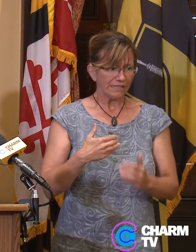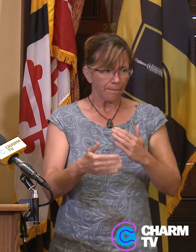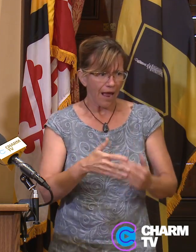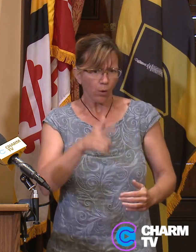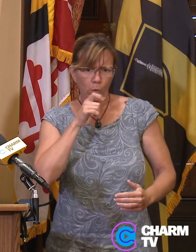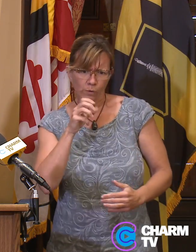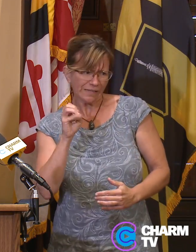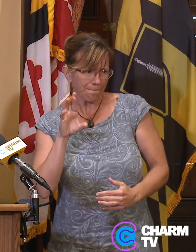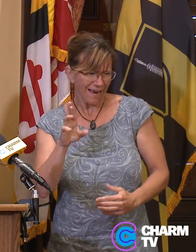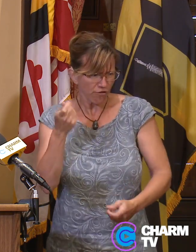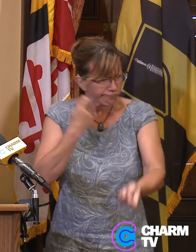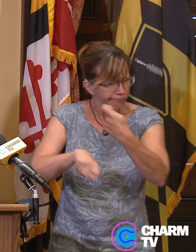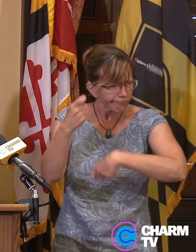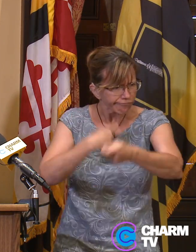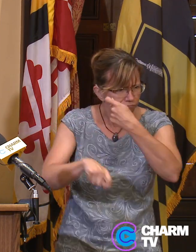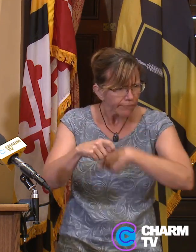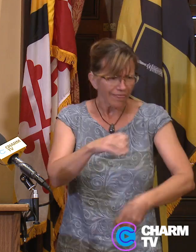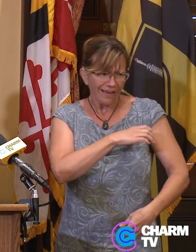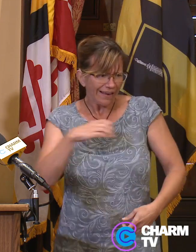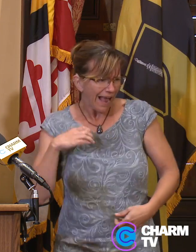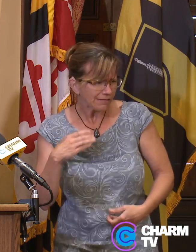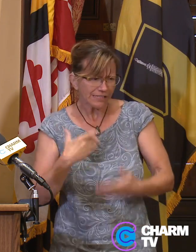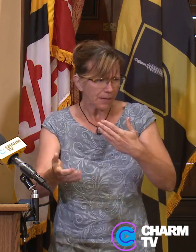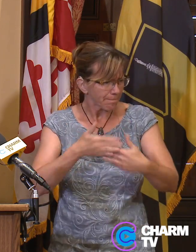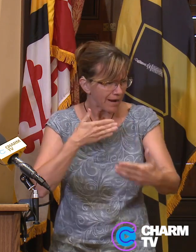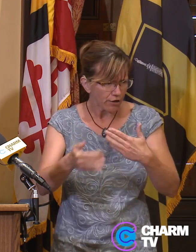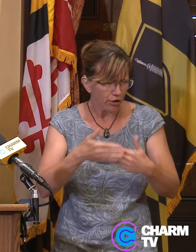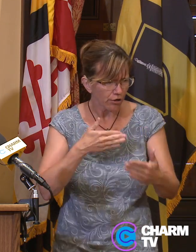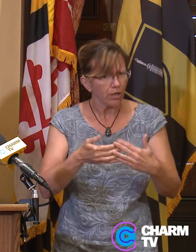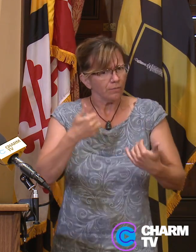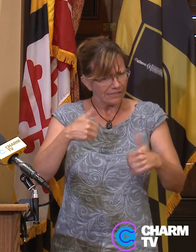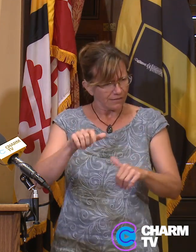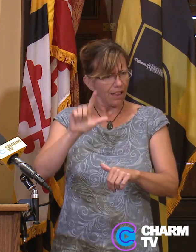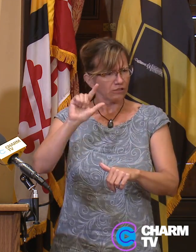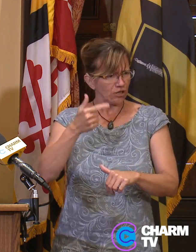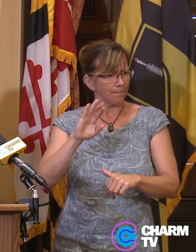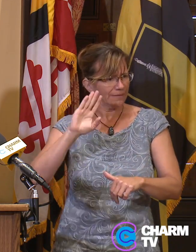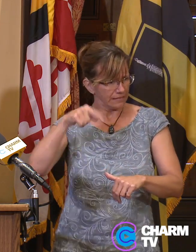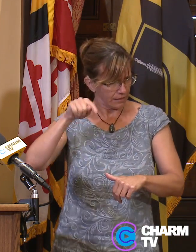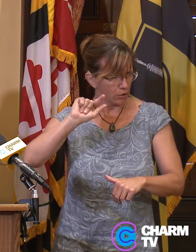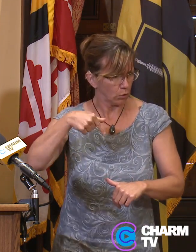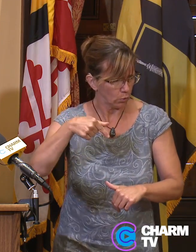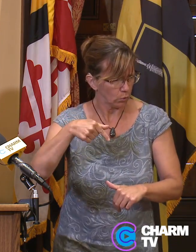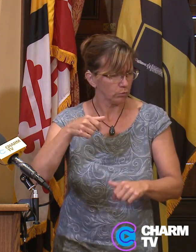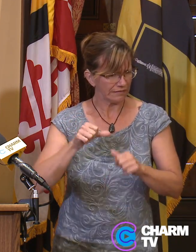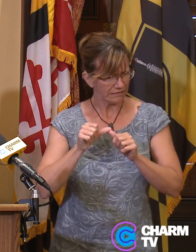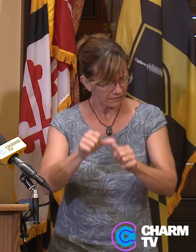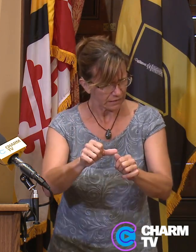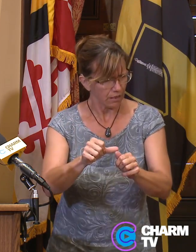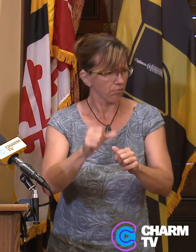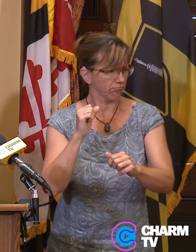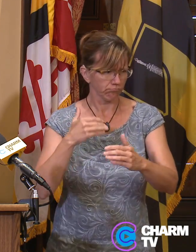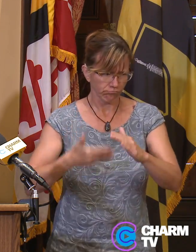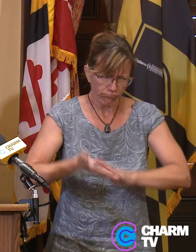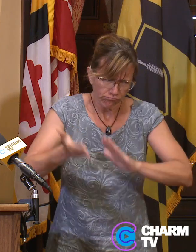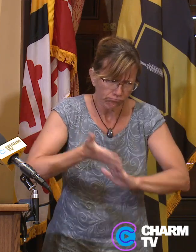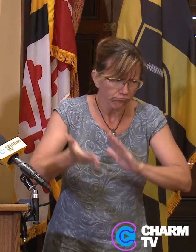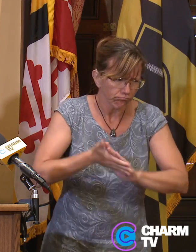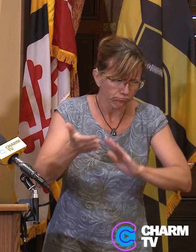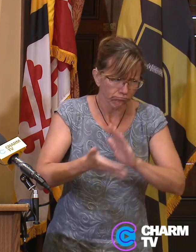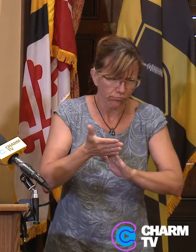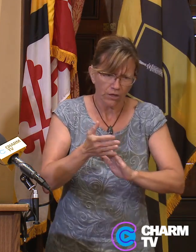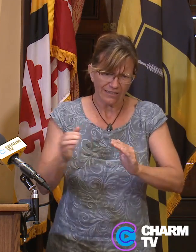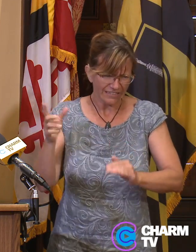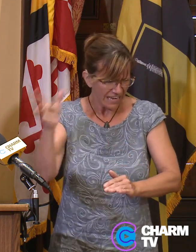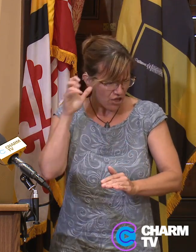there is representation in City Hall, that the voices are heard, and that resources are being allocated to support this community. So I'm looking forward